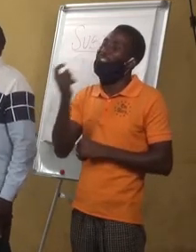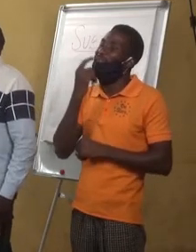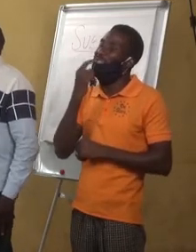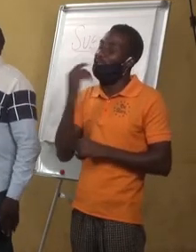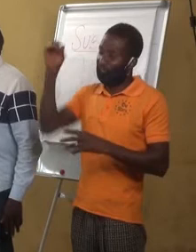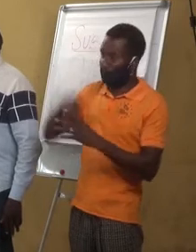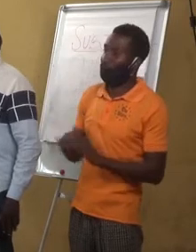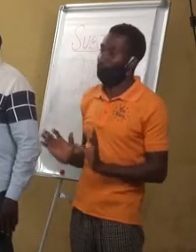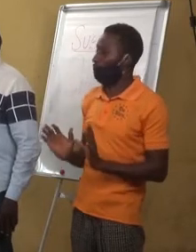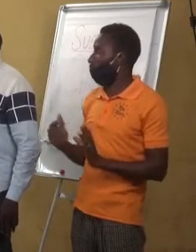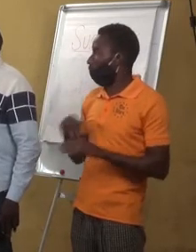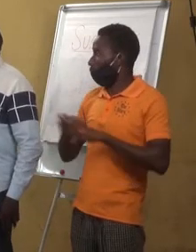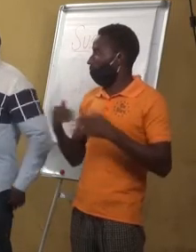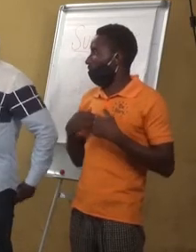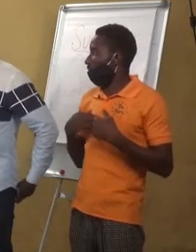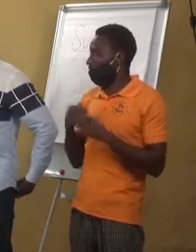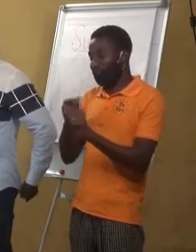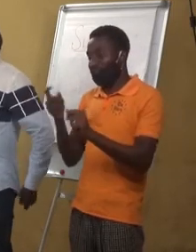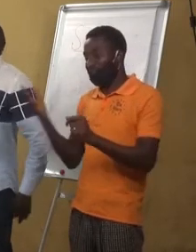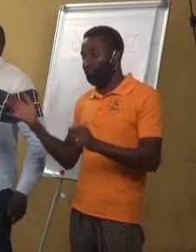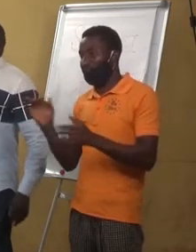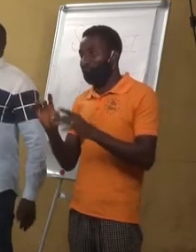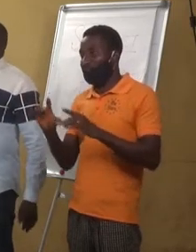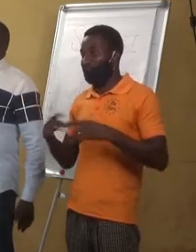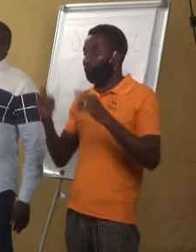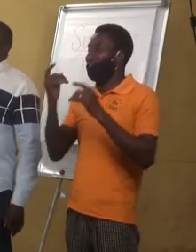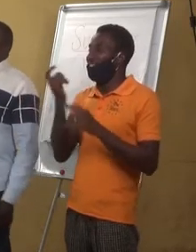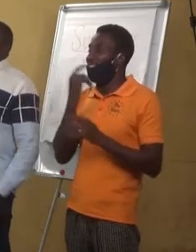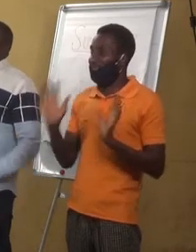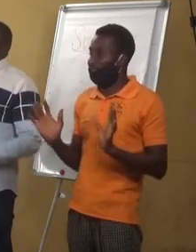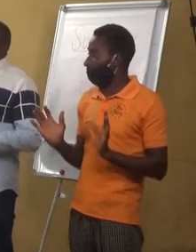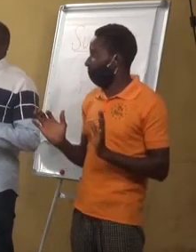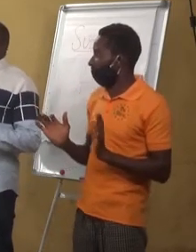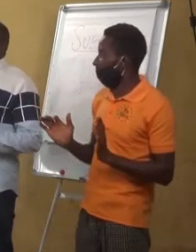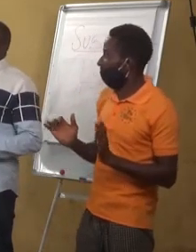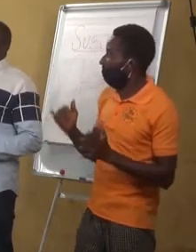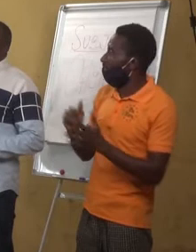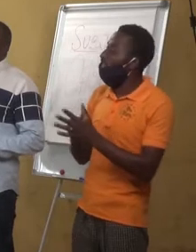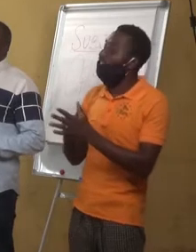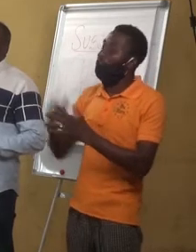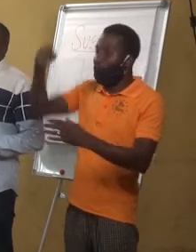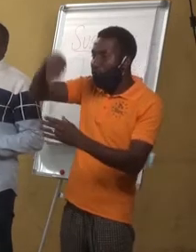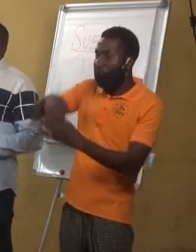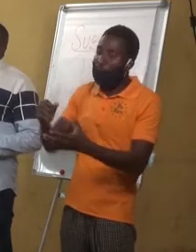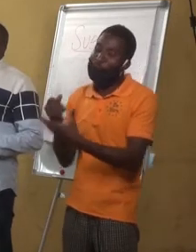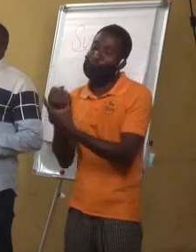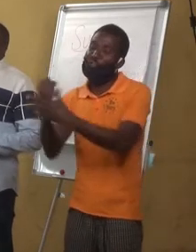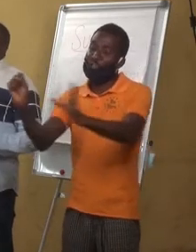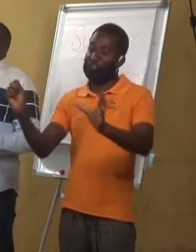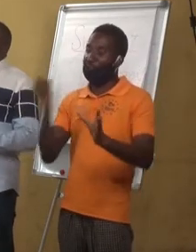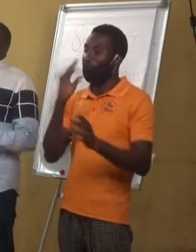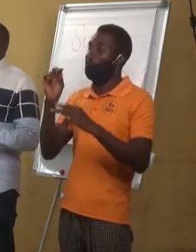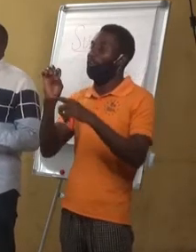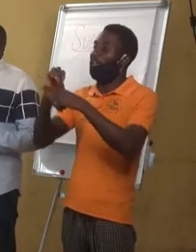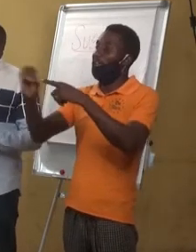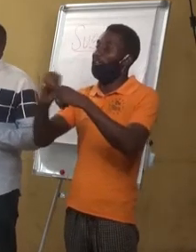it. We don't have anything like a metal in it. It involves what? Sharing of electrons between